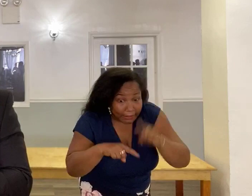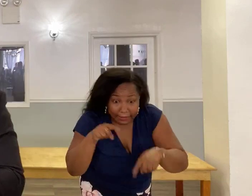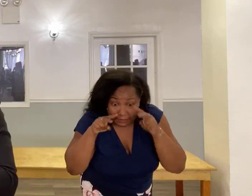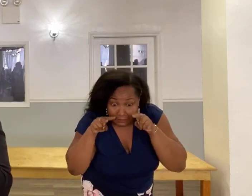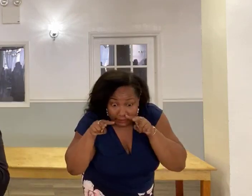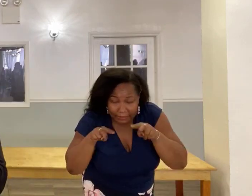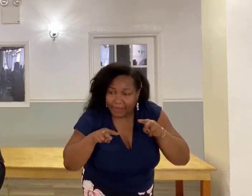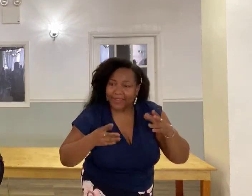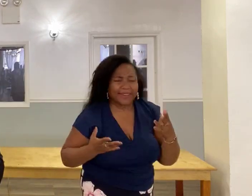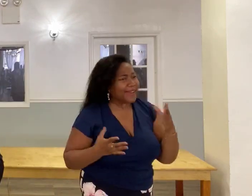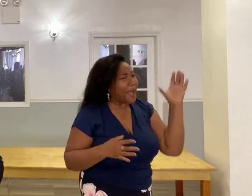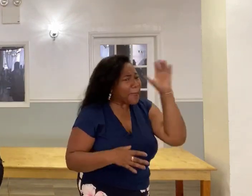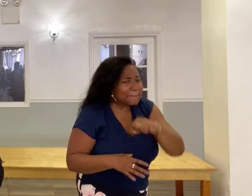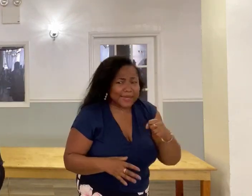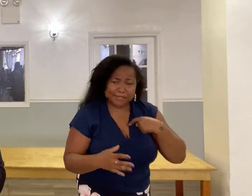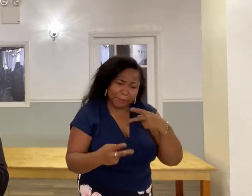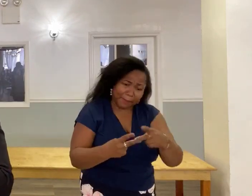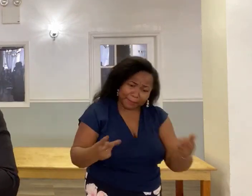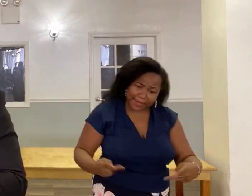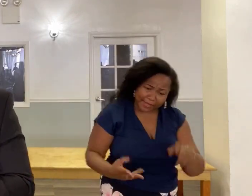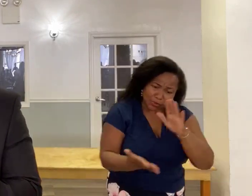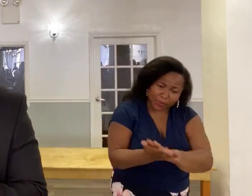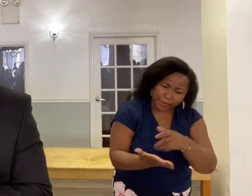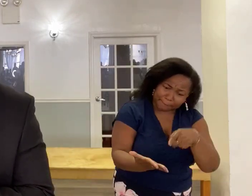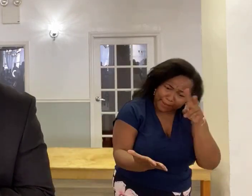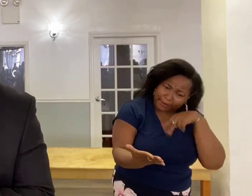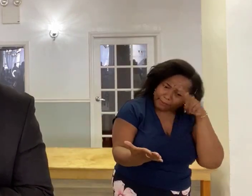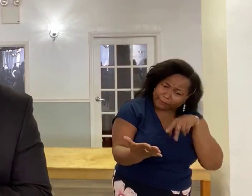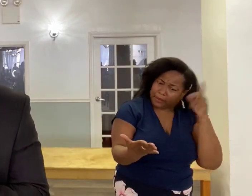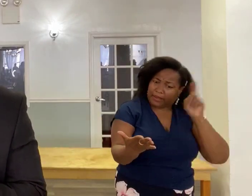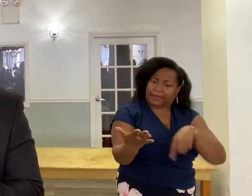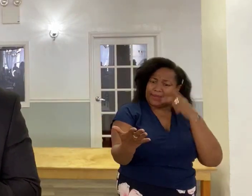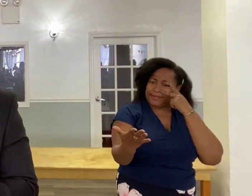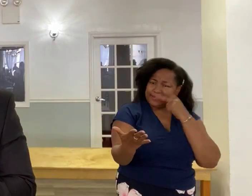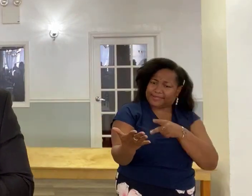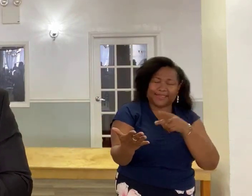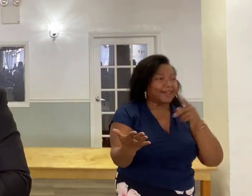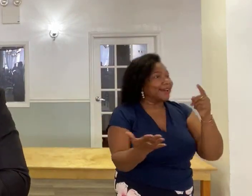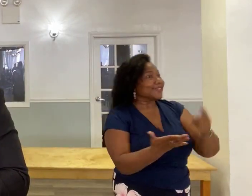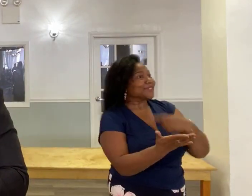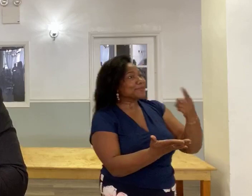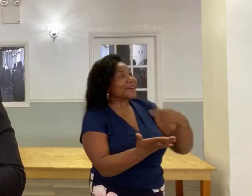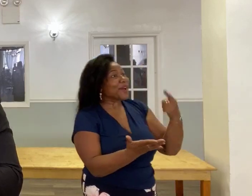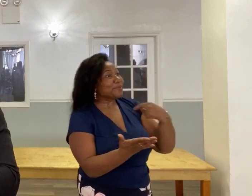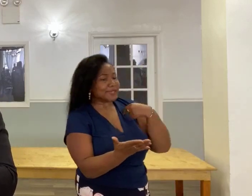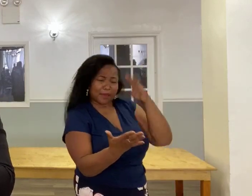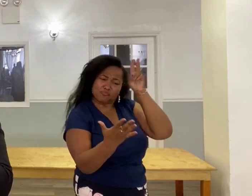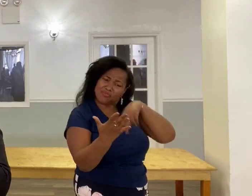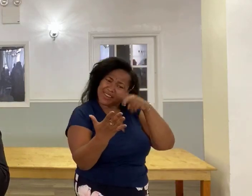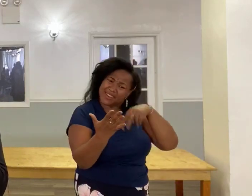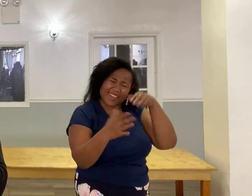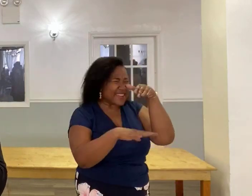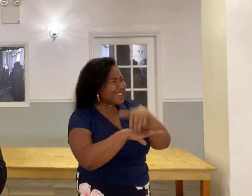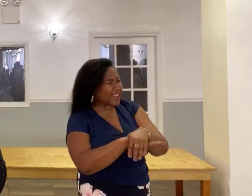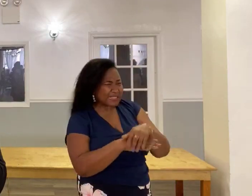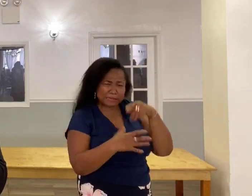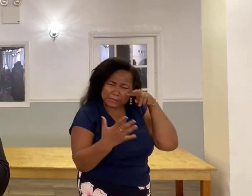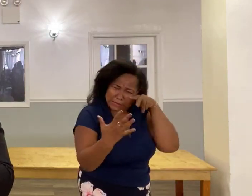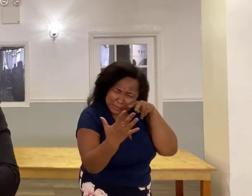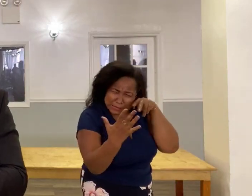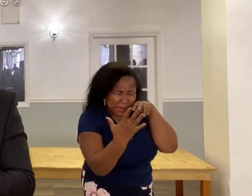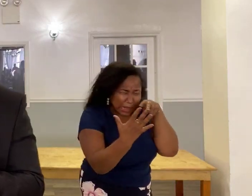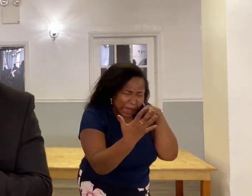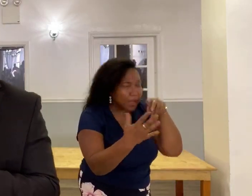you notice, I missed my place on the page. And sometimes when I'm reading at night, I'm struggling. I can't